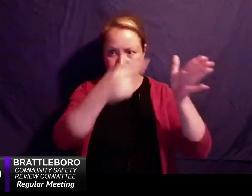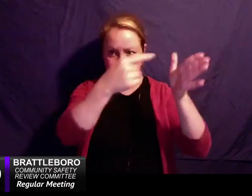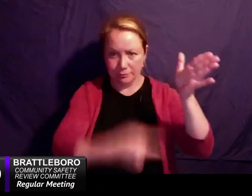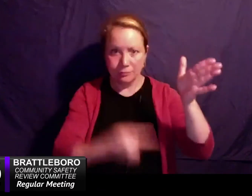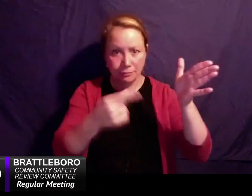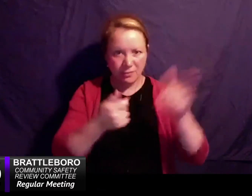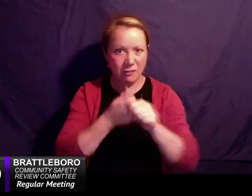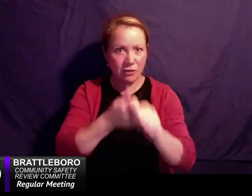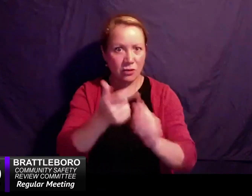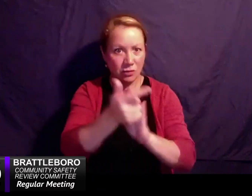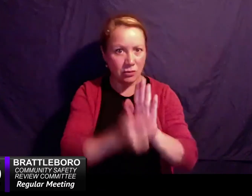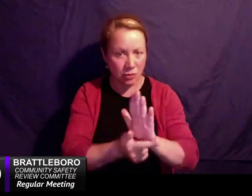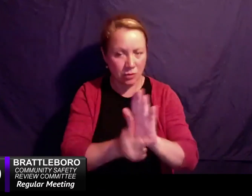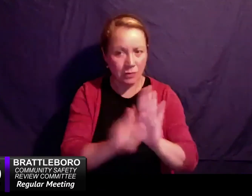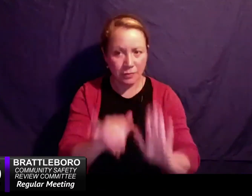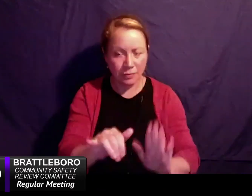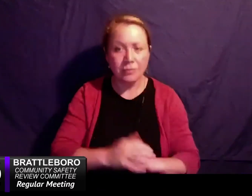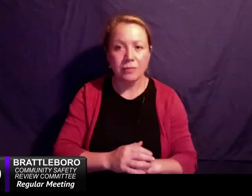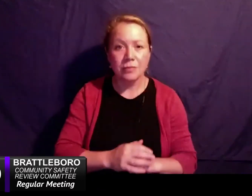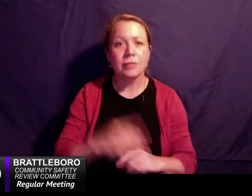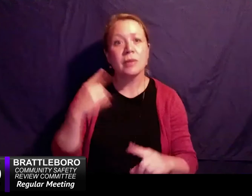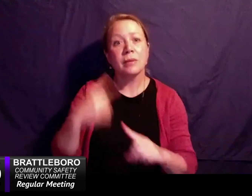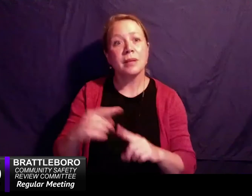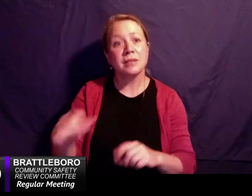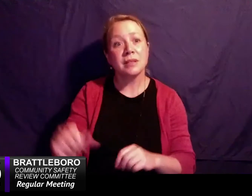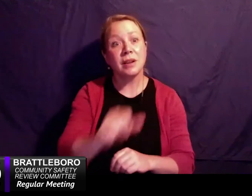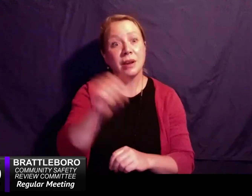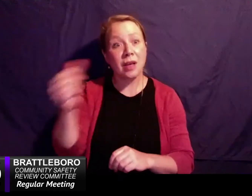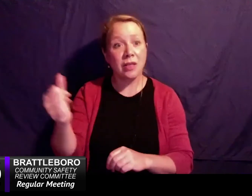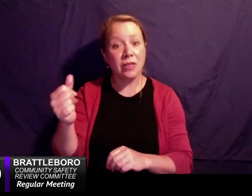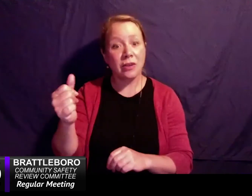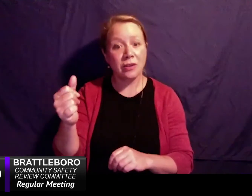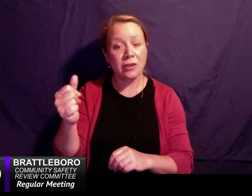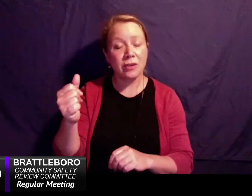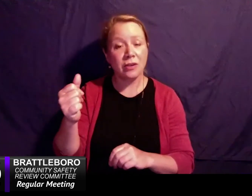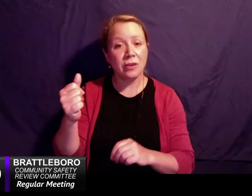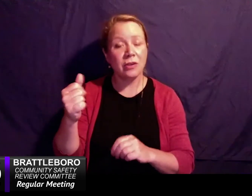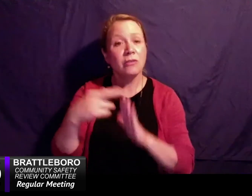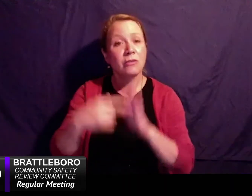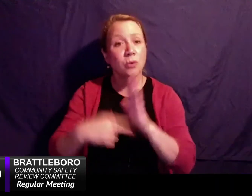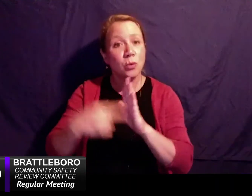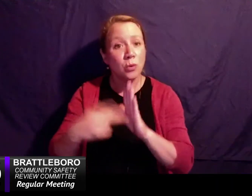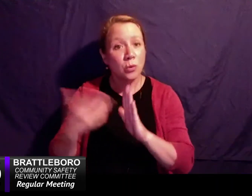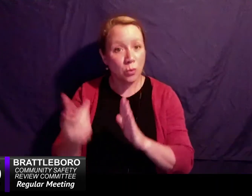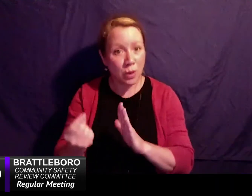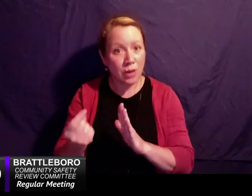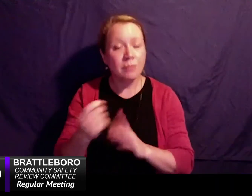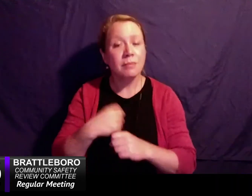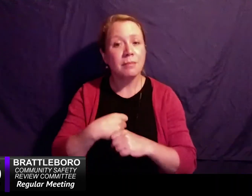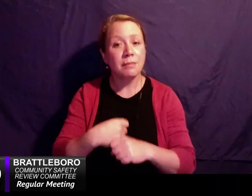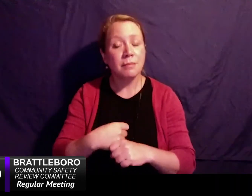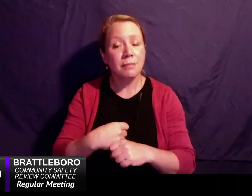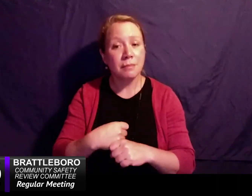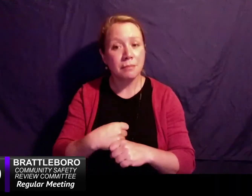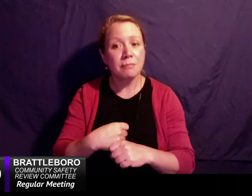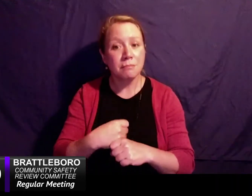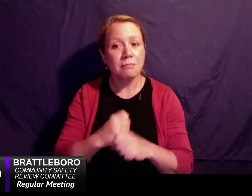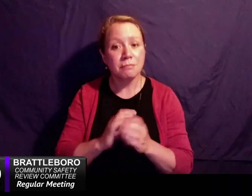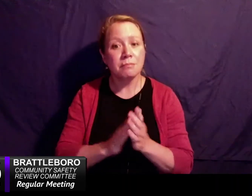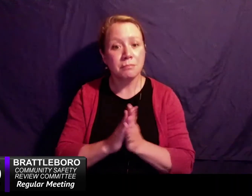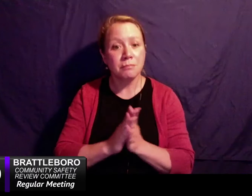the another call that I think in the larger process we have, which is to ensure